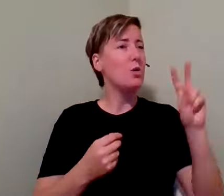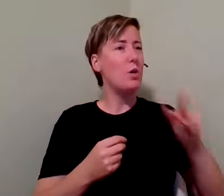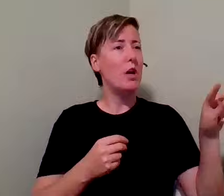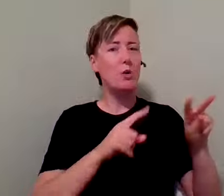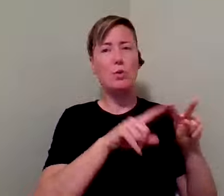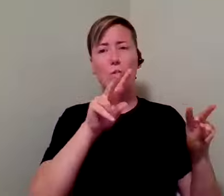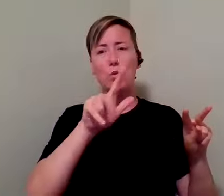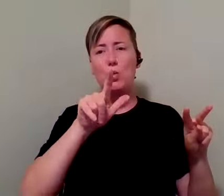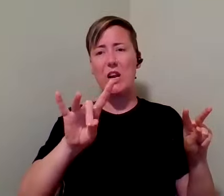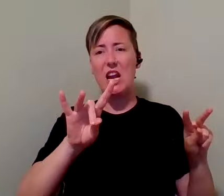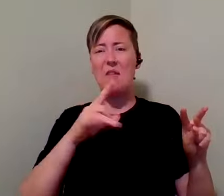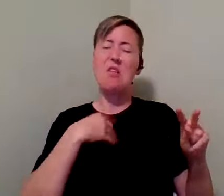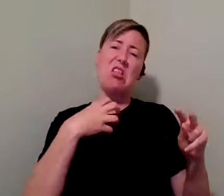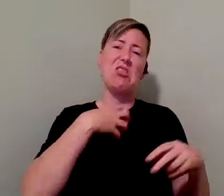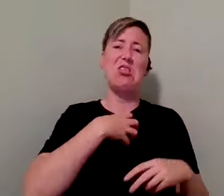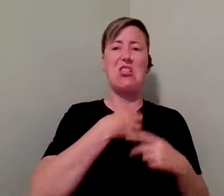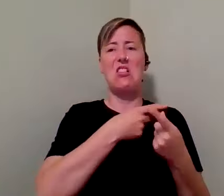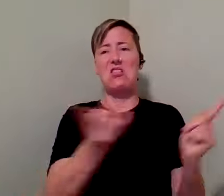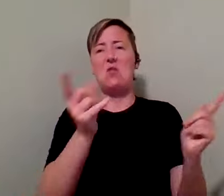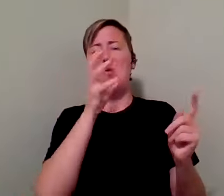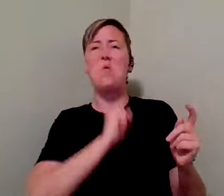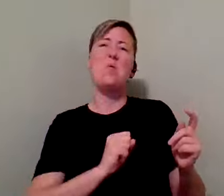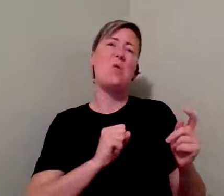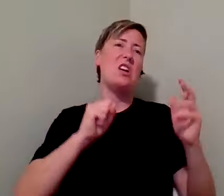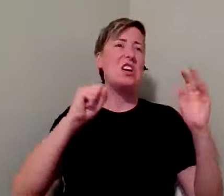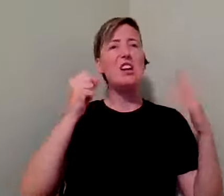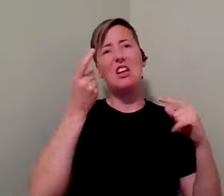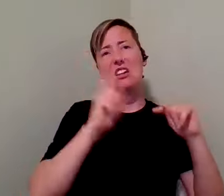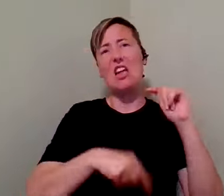young, you're too old. Finished. I had no argument anymore. So